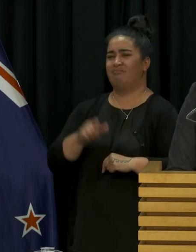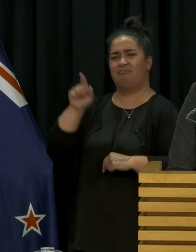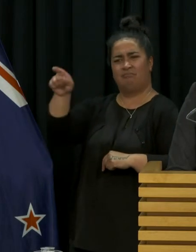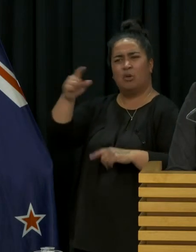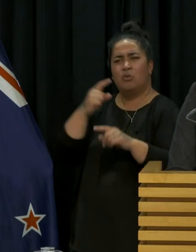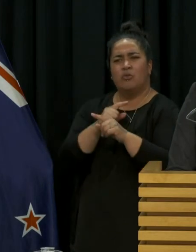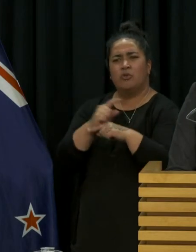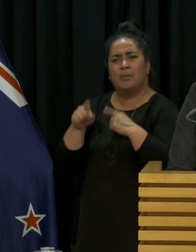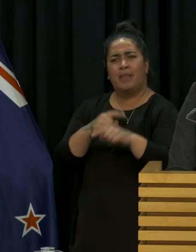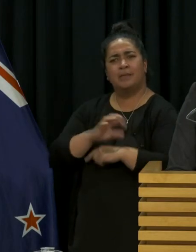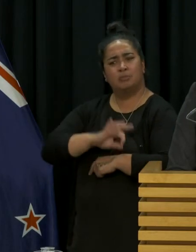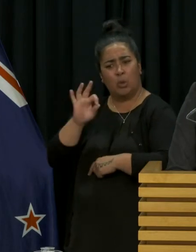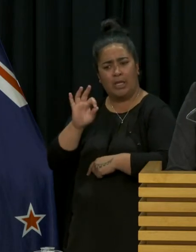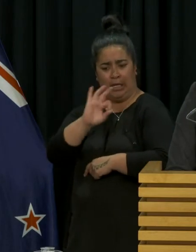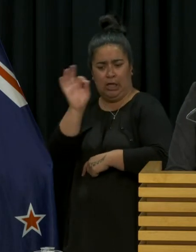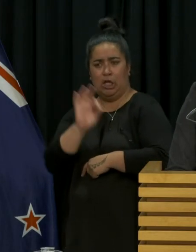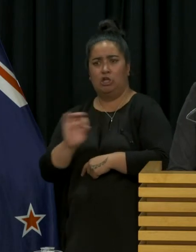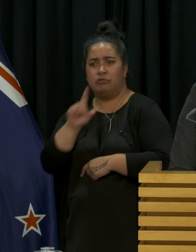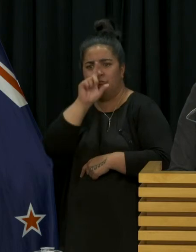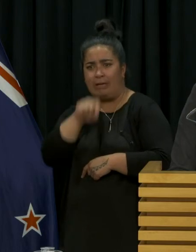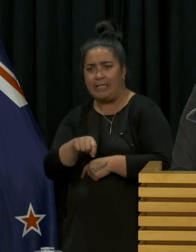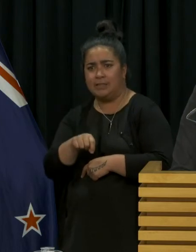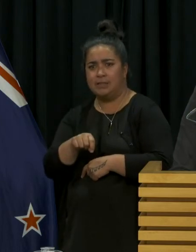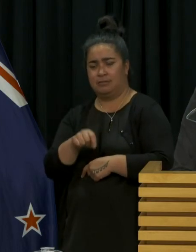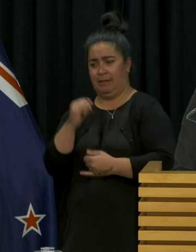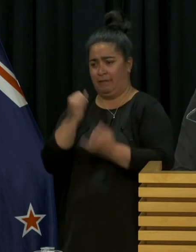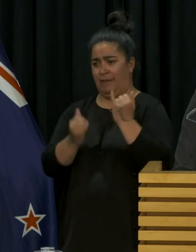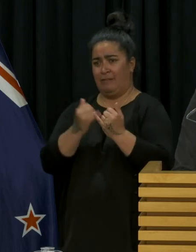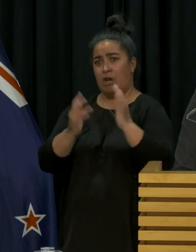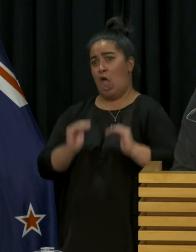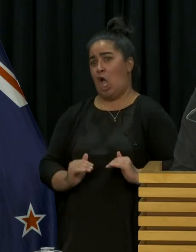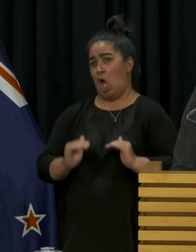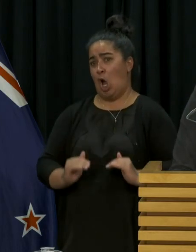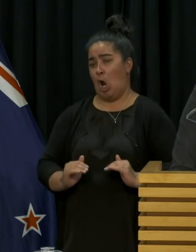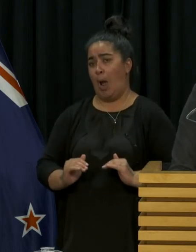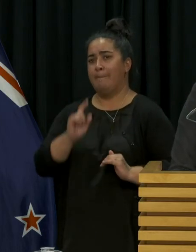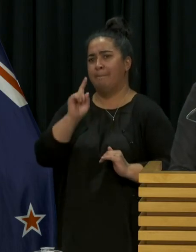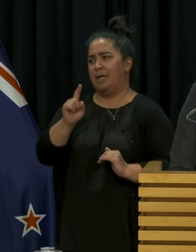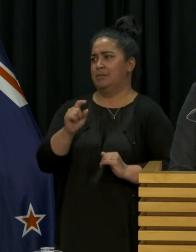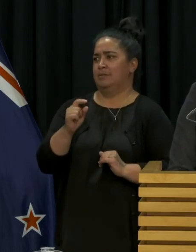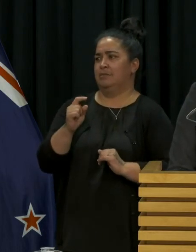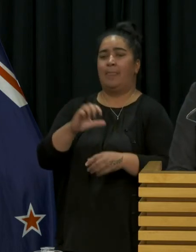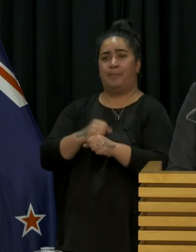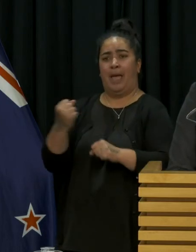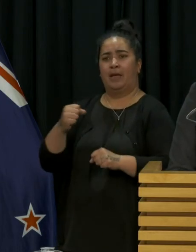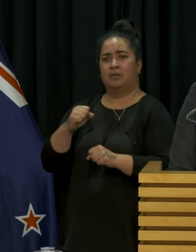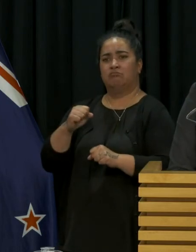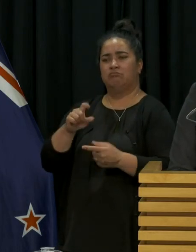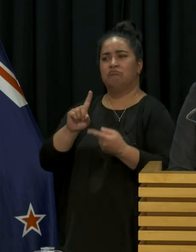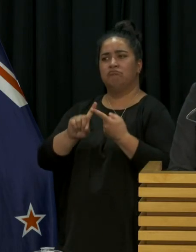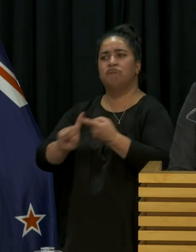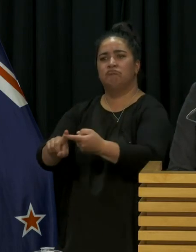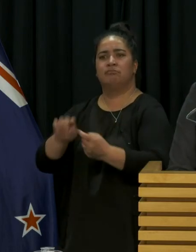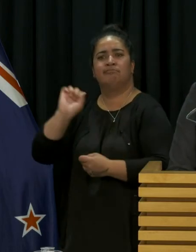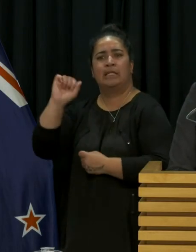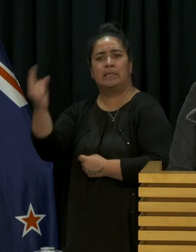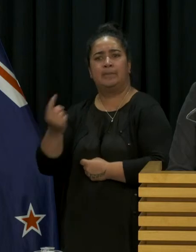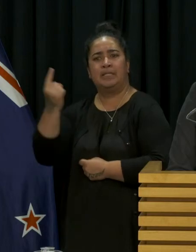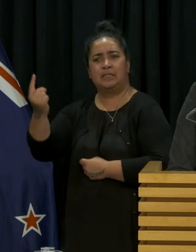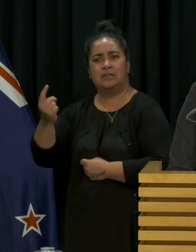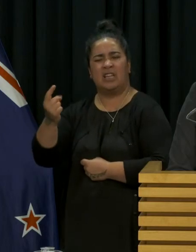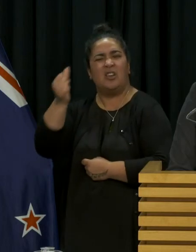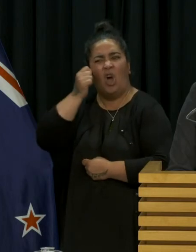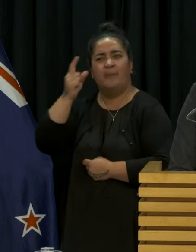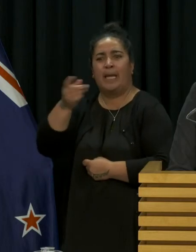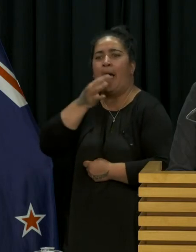course the Reserve Bank's got those at record low. Yeah. I mean, obviously the Reserve Bank maintains its independence, so, and I know you've been asked about this before, but maybe it's a good